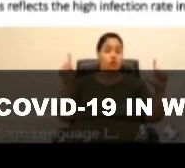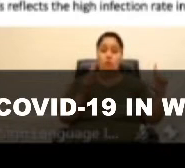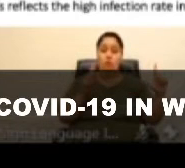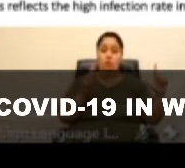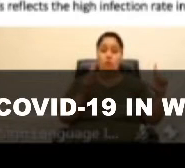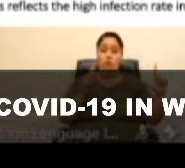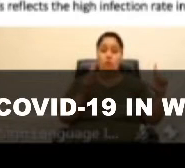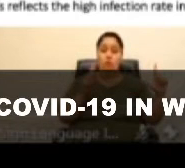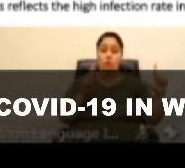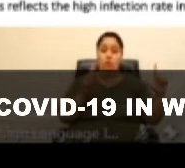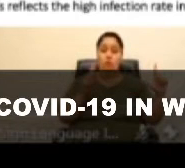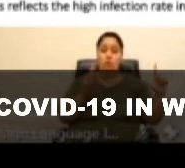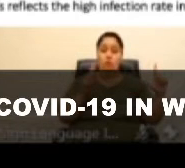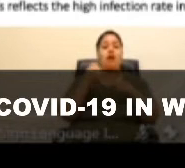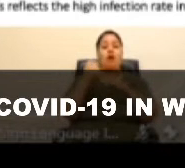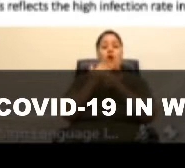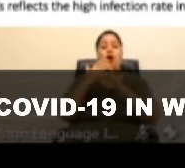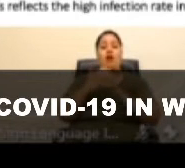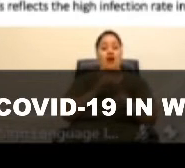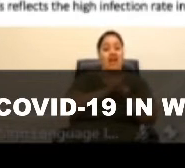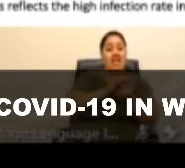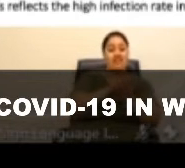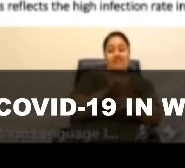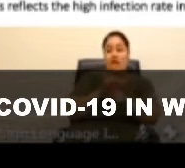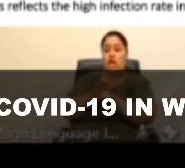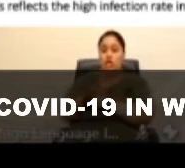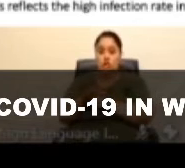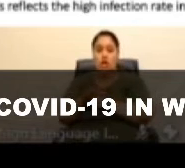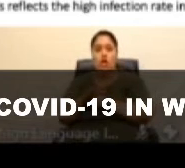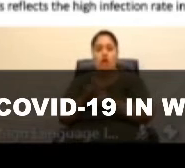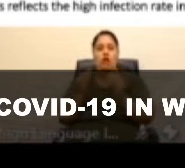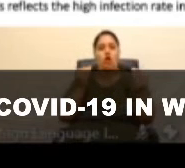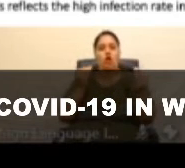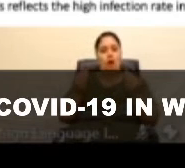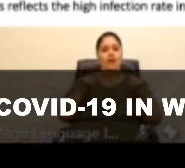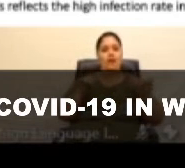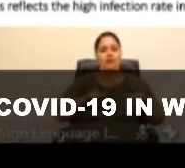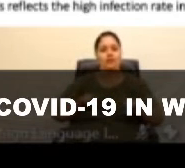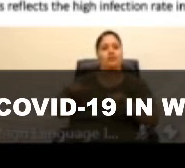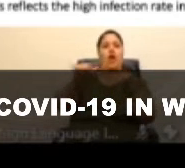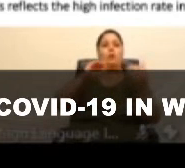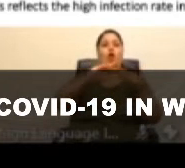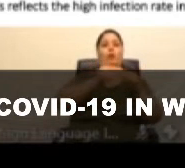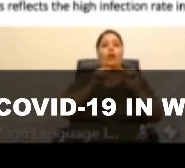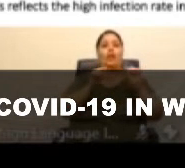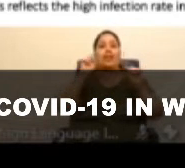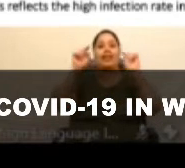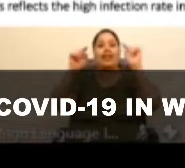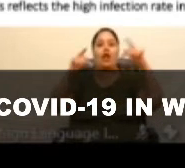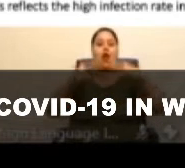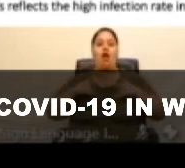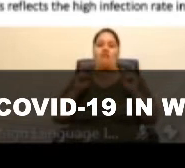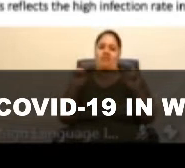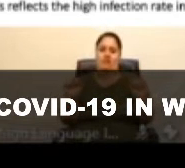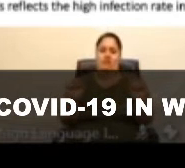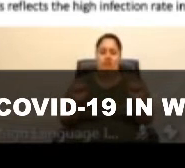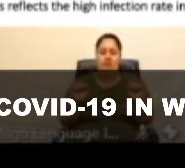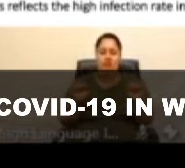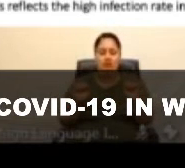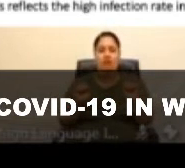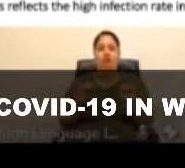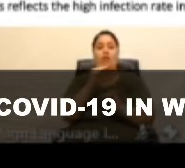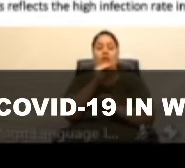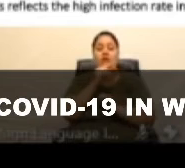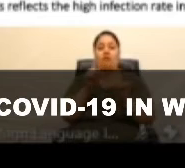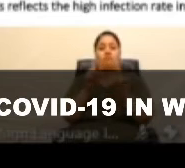infections mirrors the infections we see in the communities where the healthcare workers live. So it is the same picture